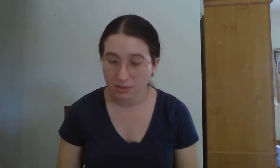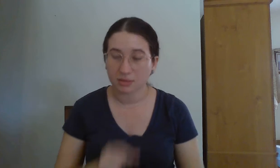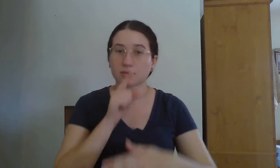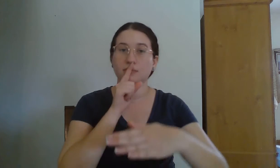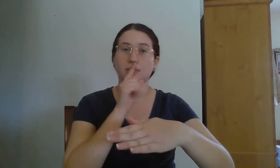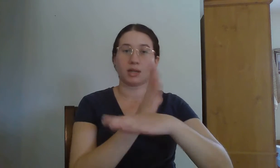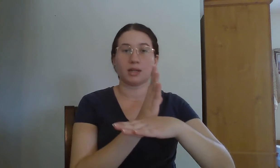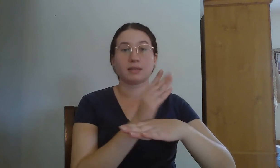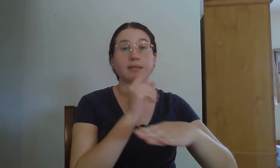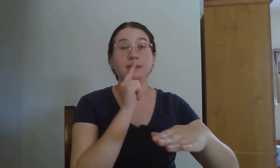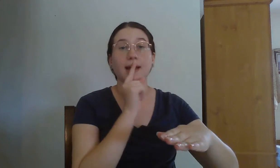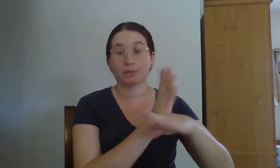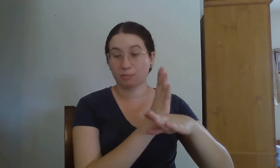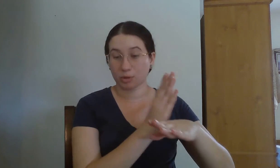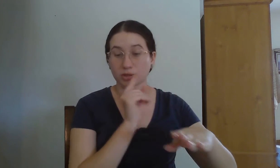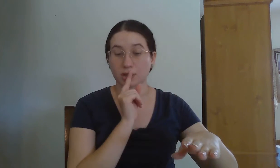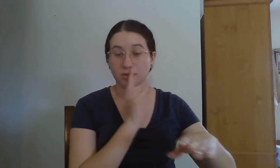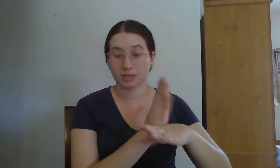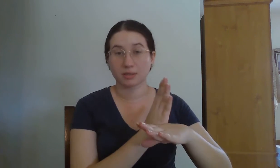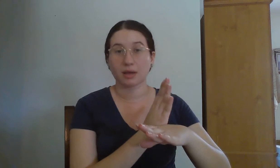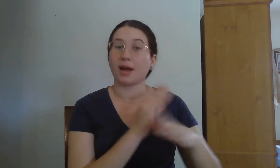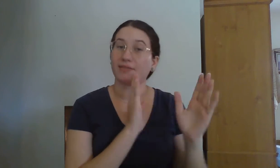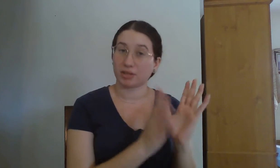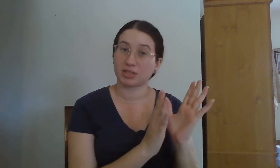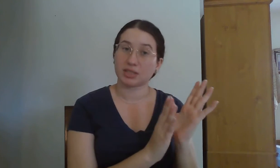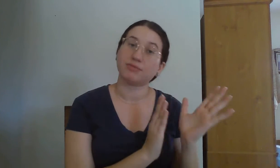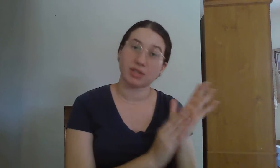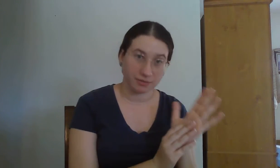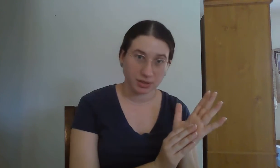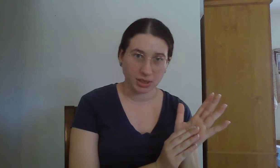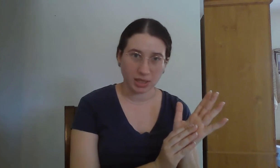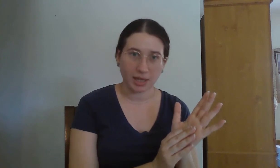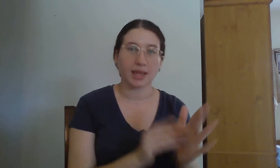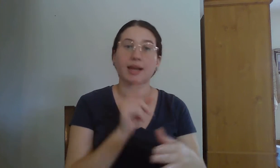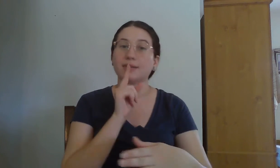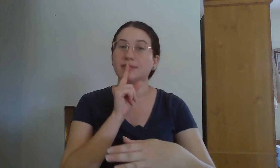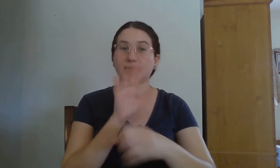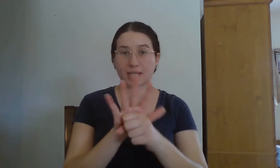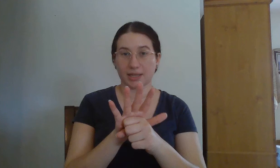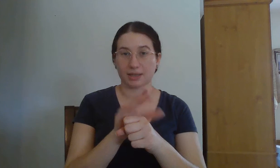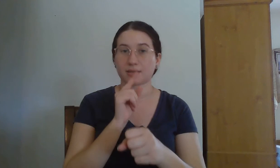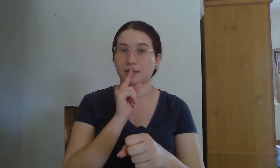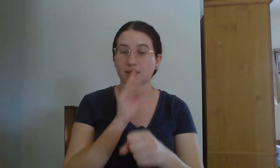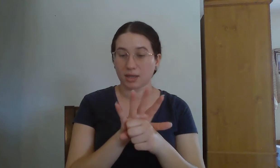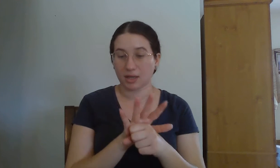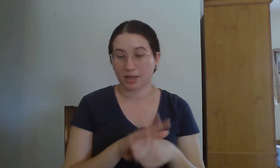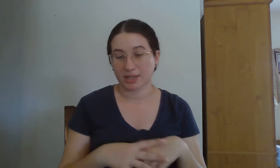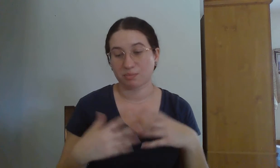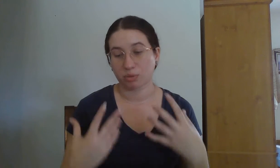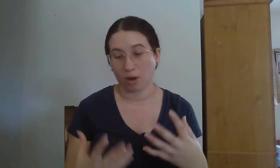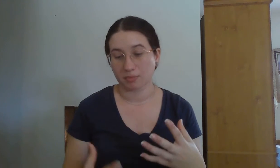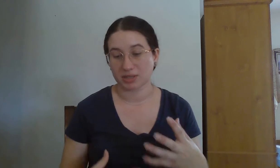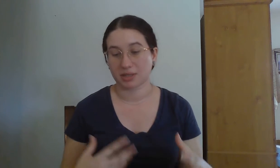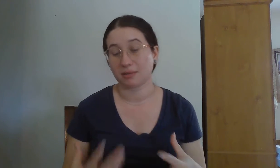promise. This is how the book shows it. I've honestly never seen it like that. I've seen it like this. That's promise,